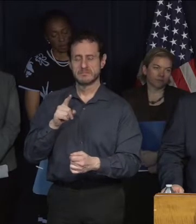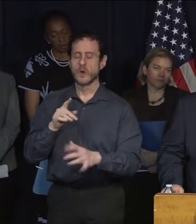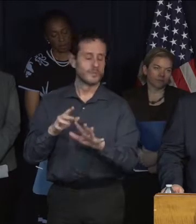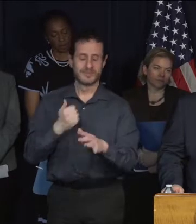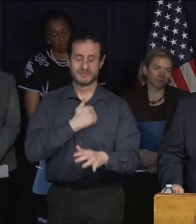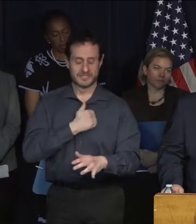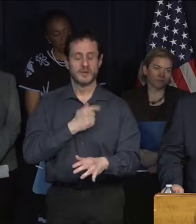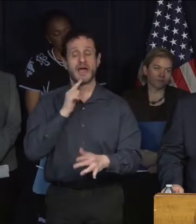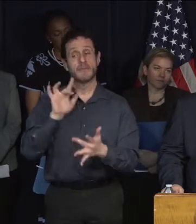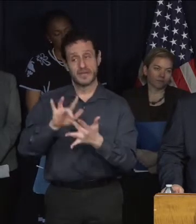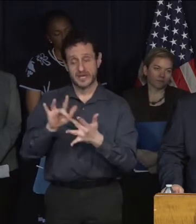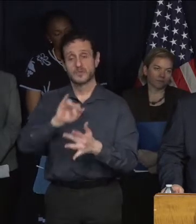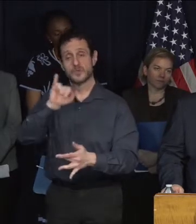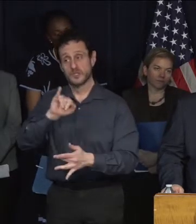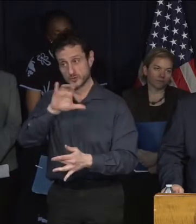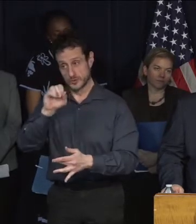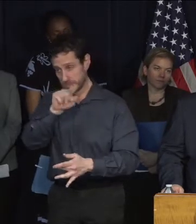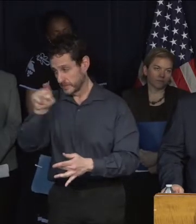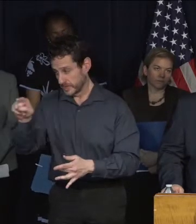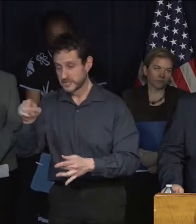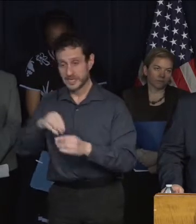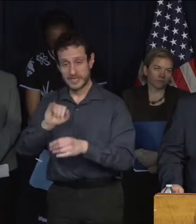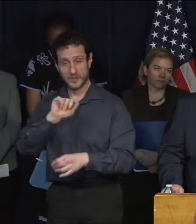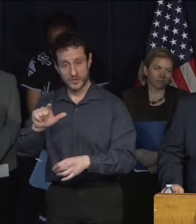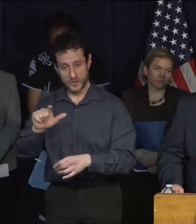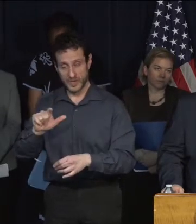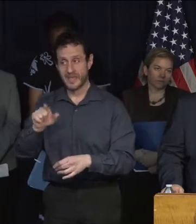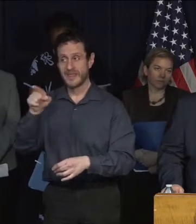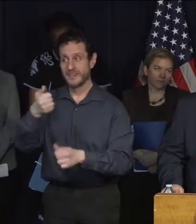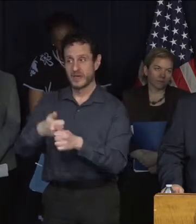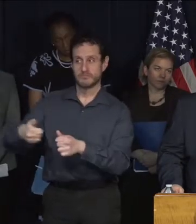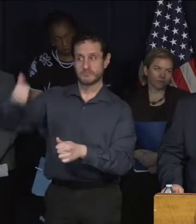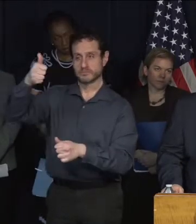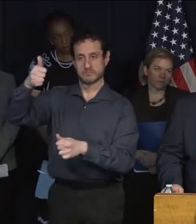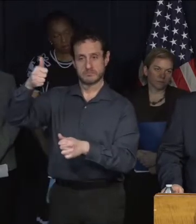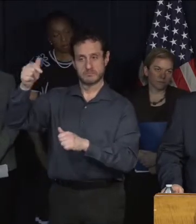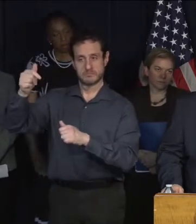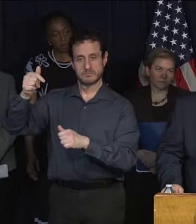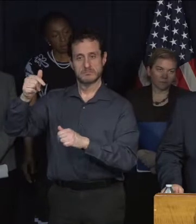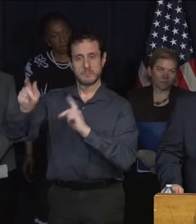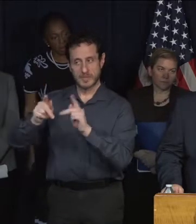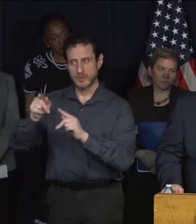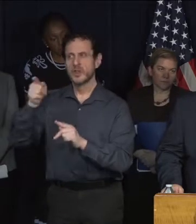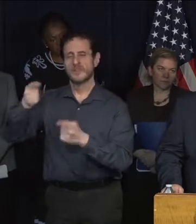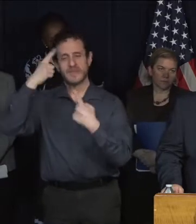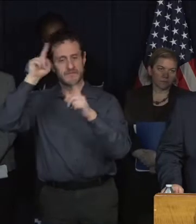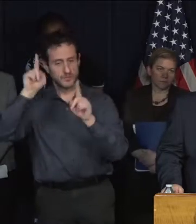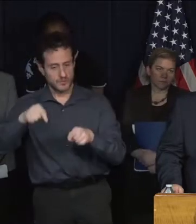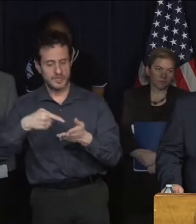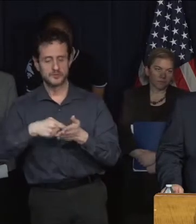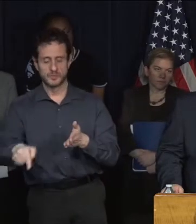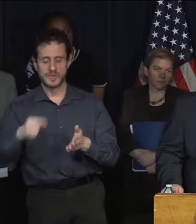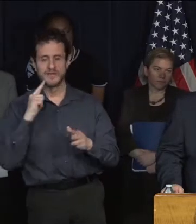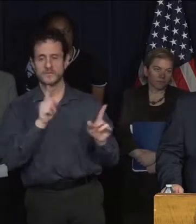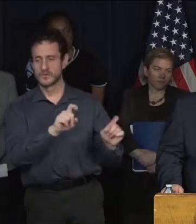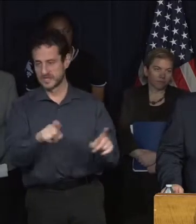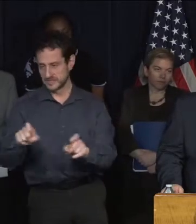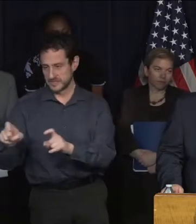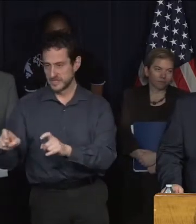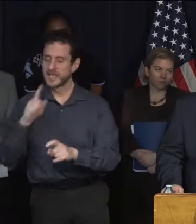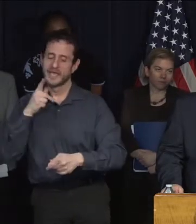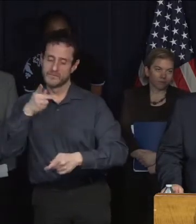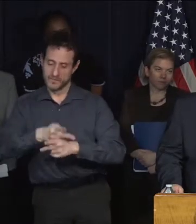Illinois. All of them now, the major ones, have agreed to cover testing and, you know, the care